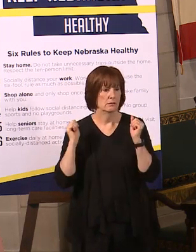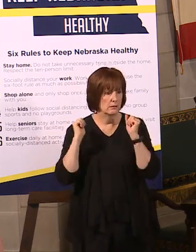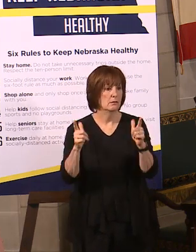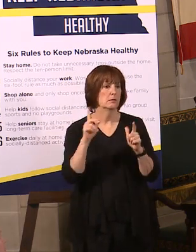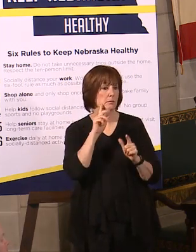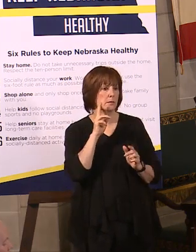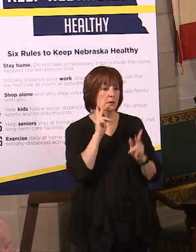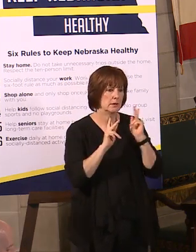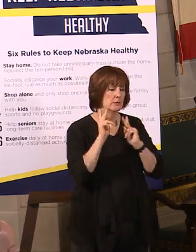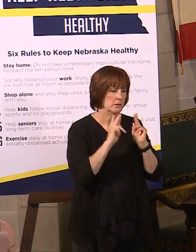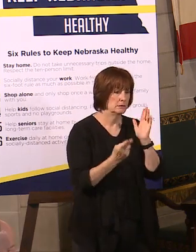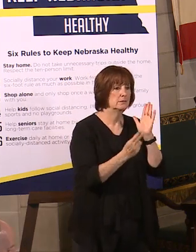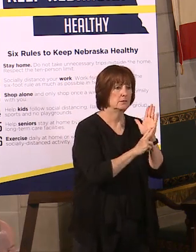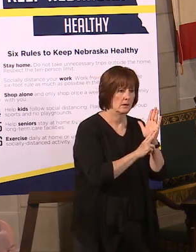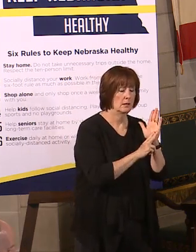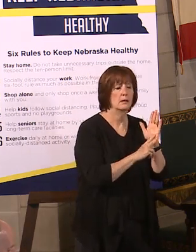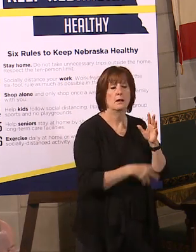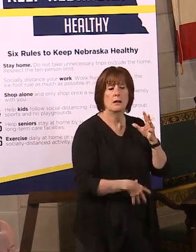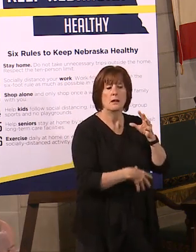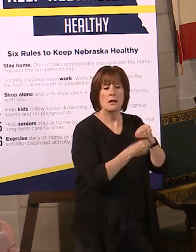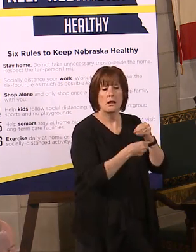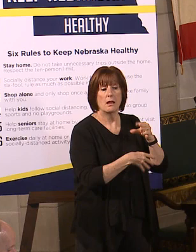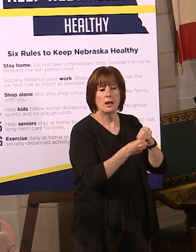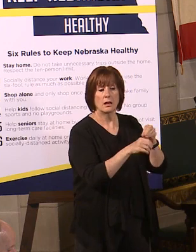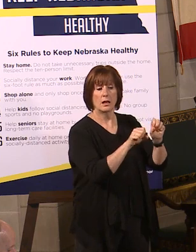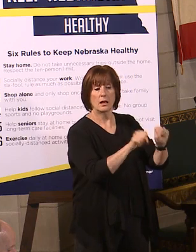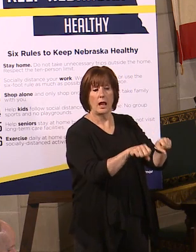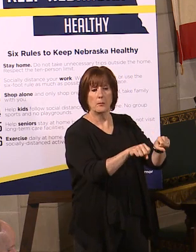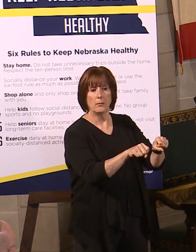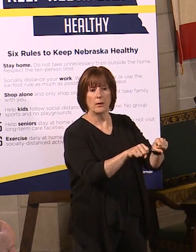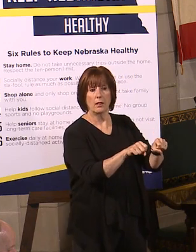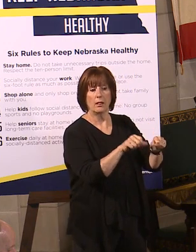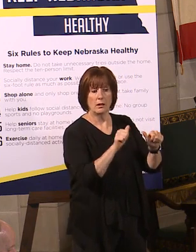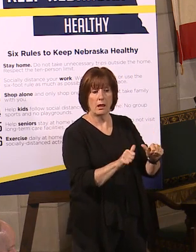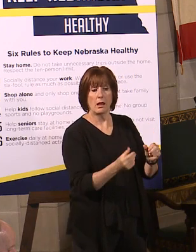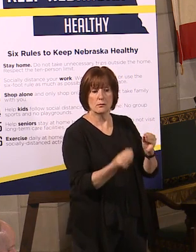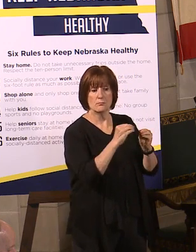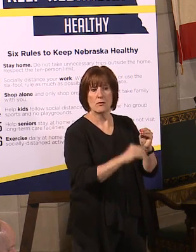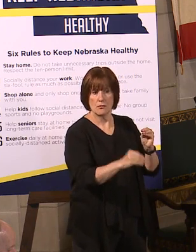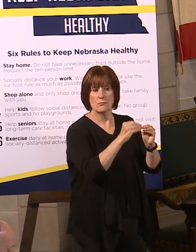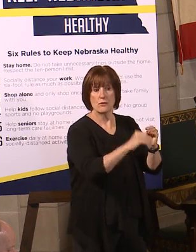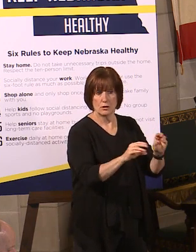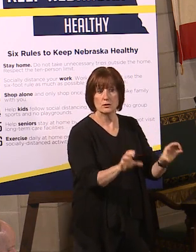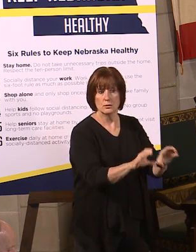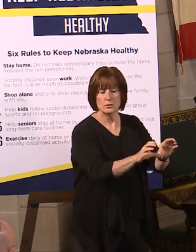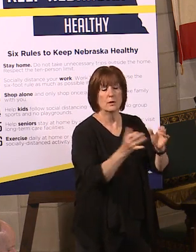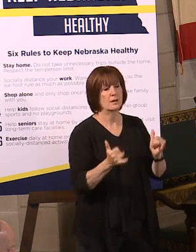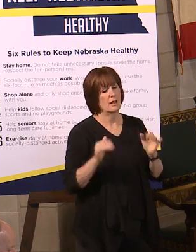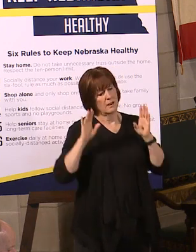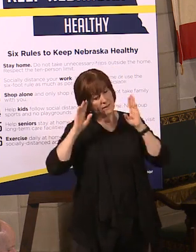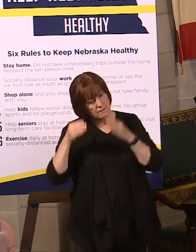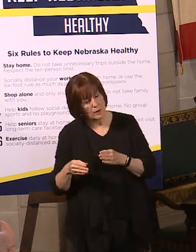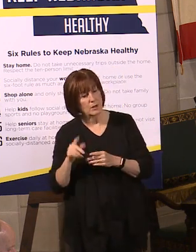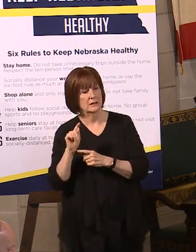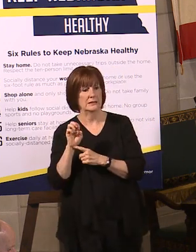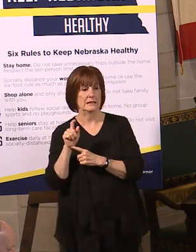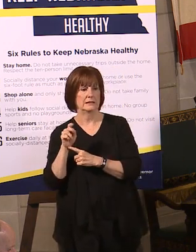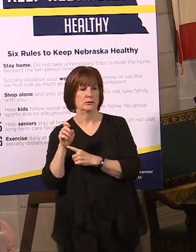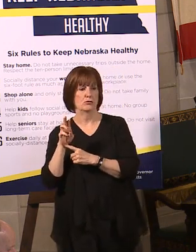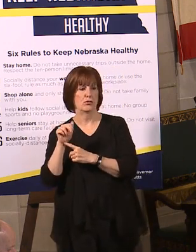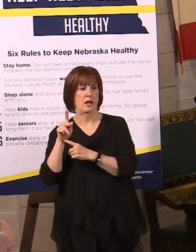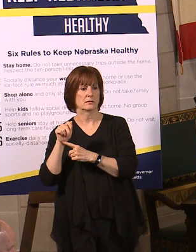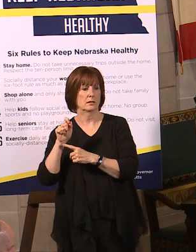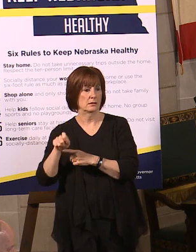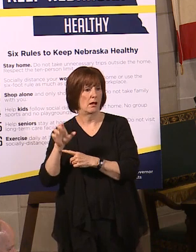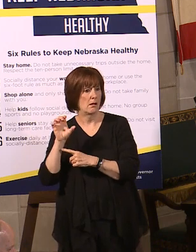testnebraska.com. As we have additional capacity and are able to do more things, that's where I said, our current plan is to focus on testnebraska.com. But